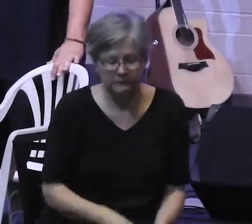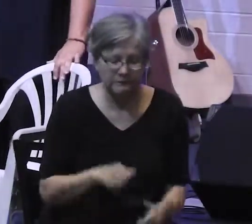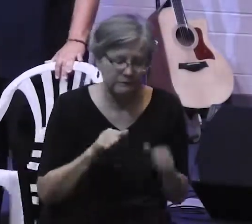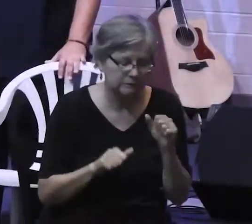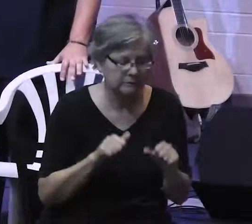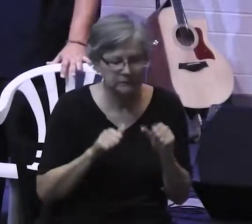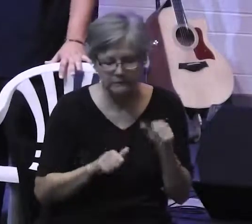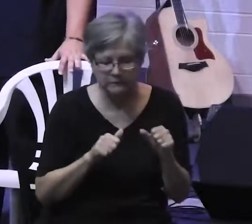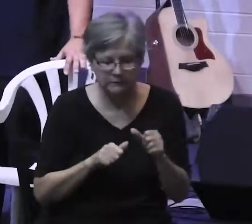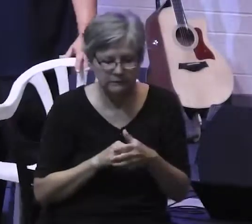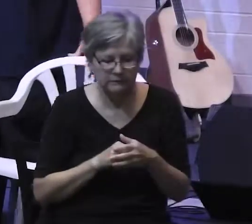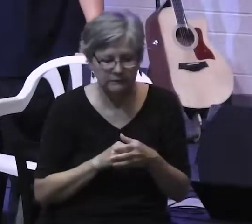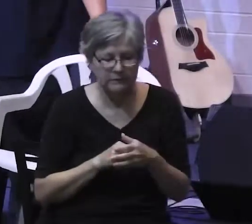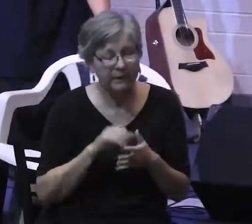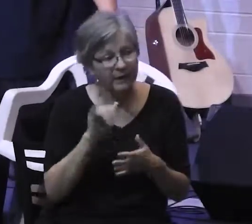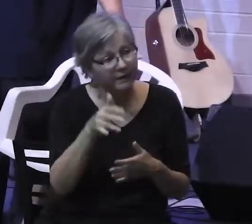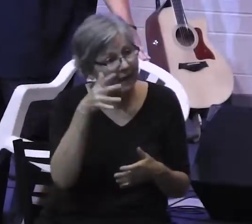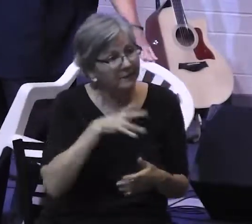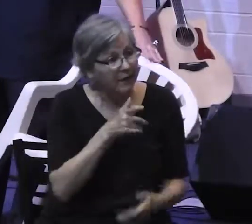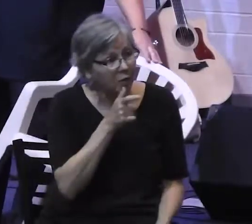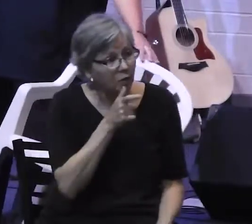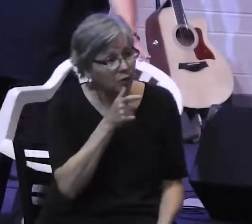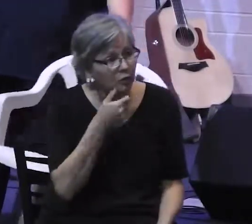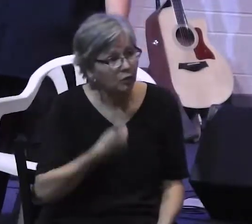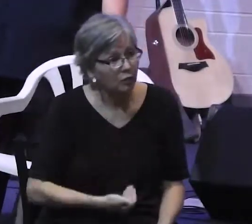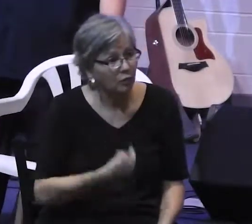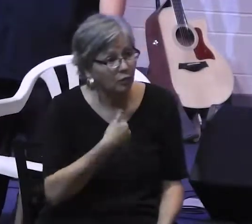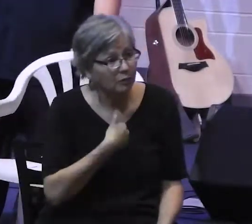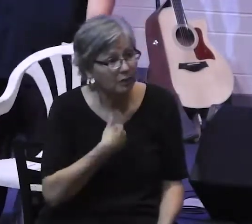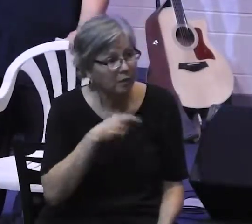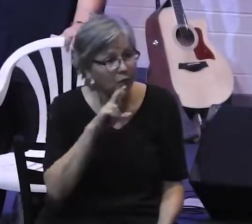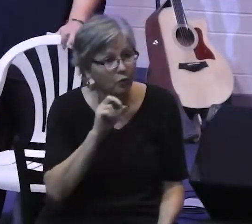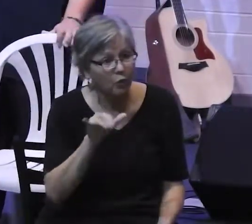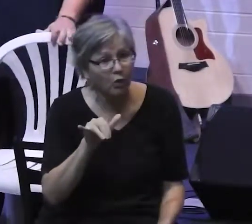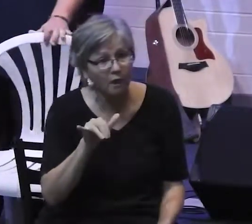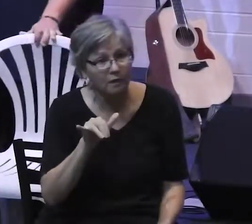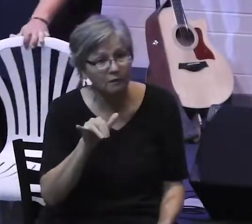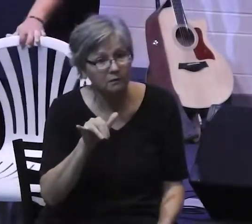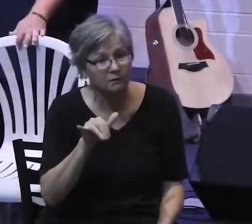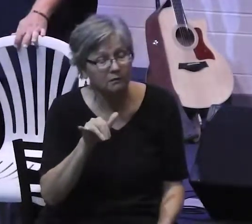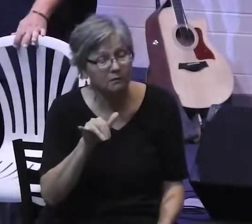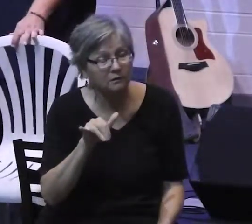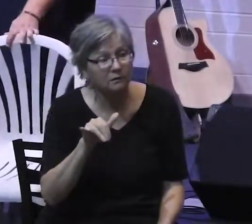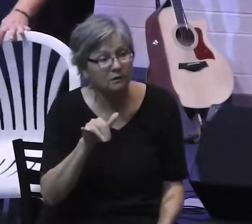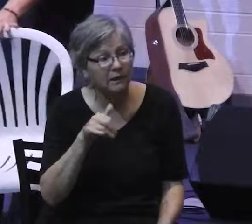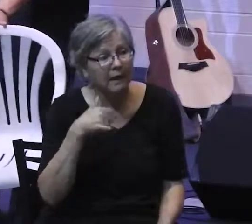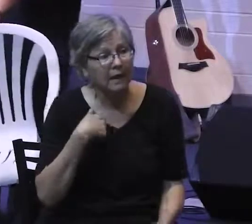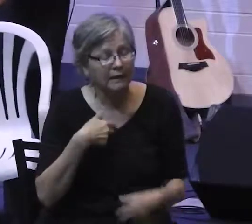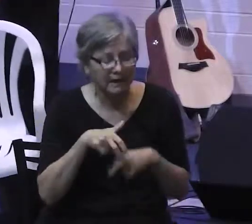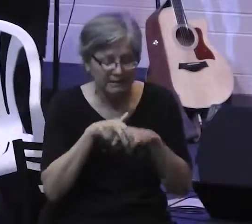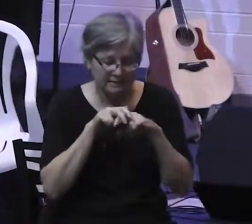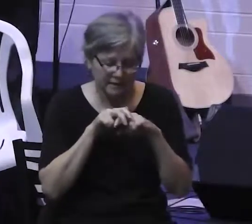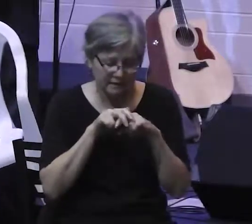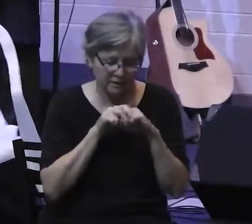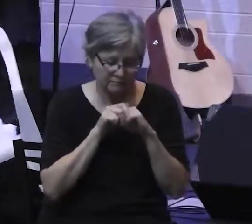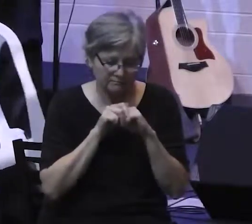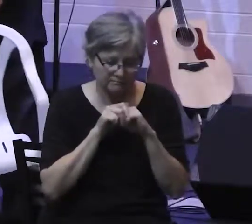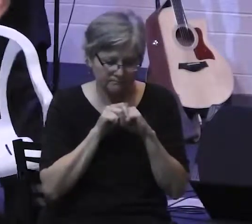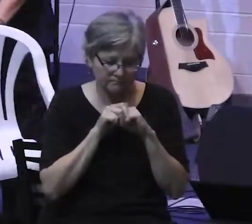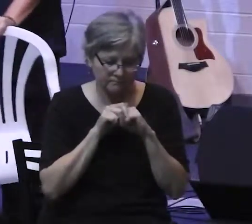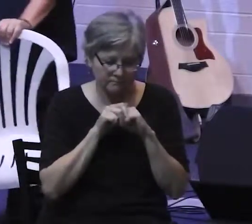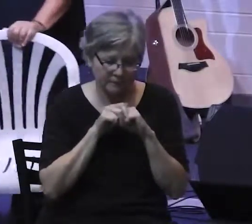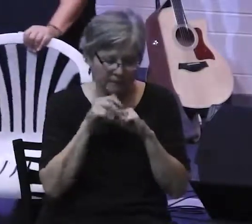And his man's name is Roy. This man is me. And I sat there looking at the loaded